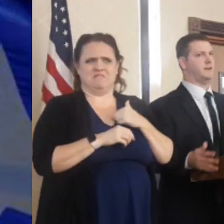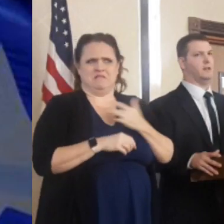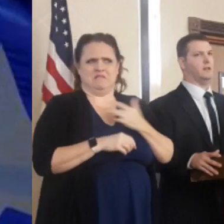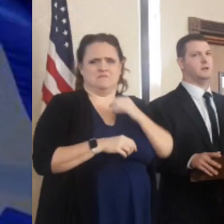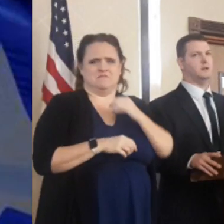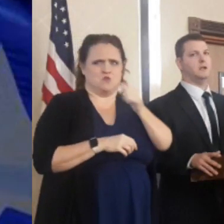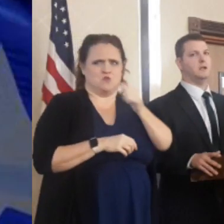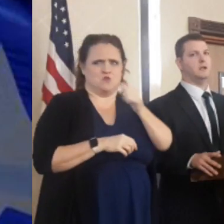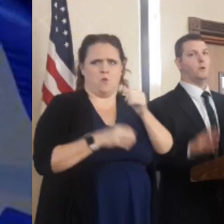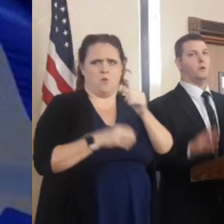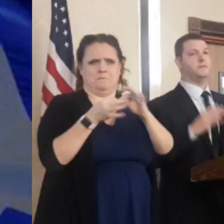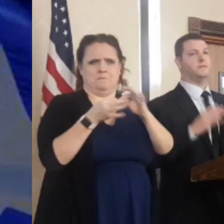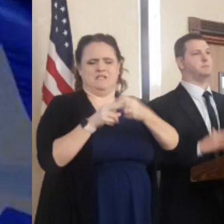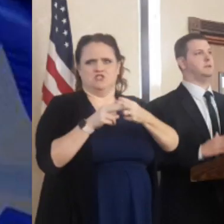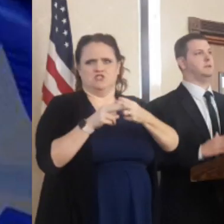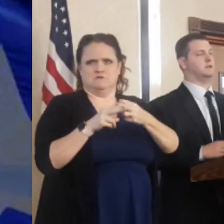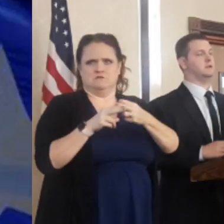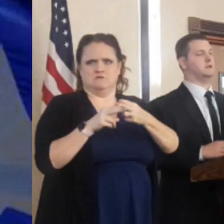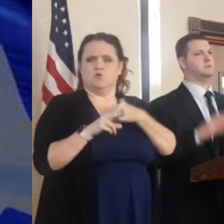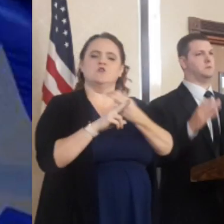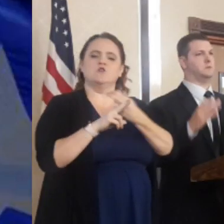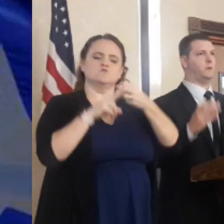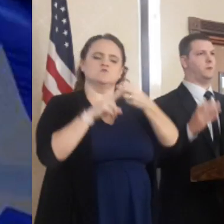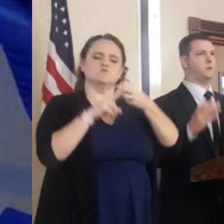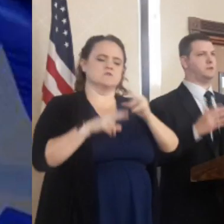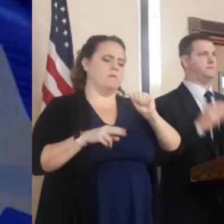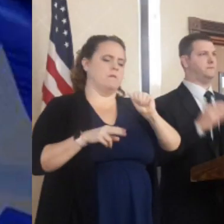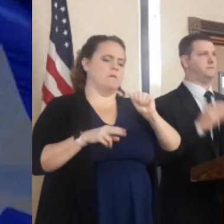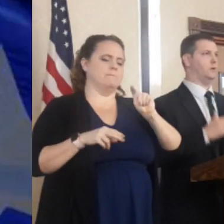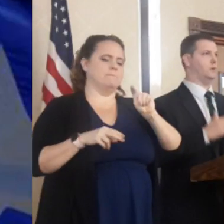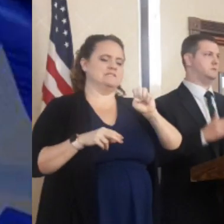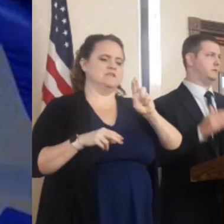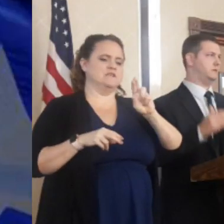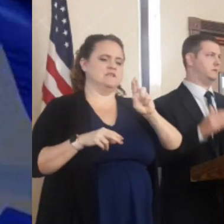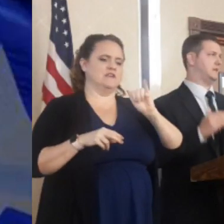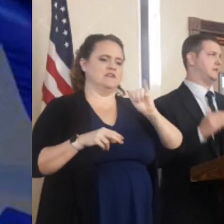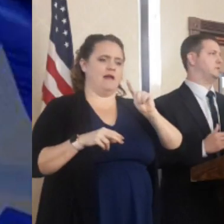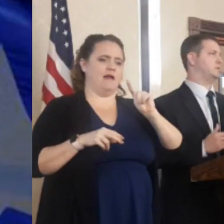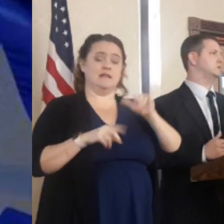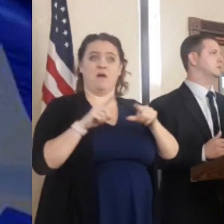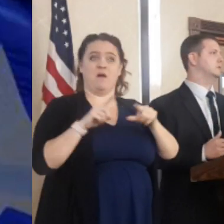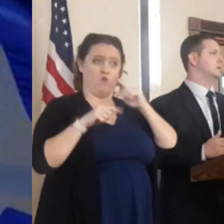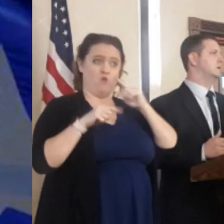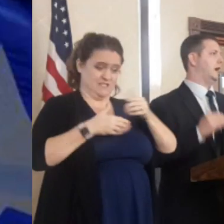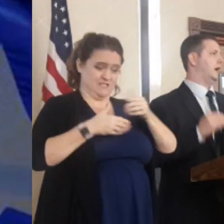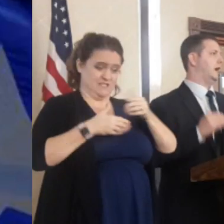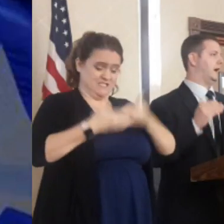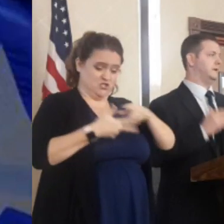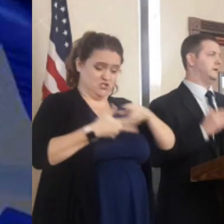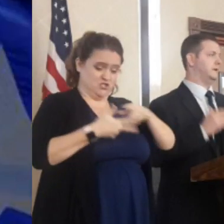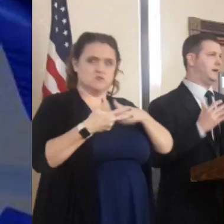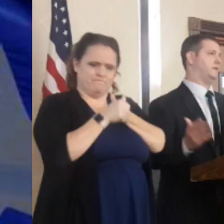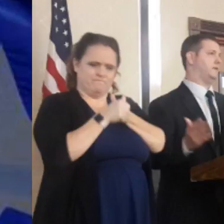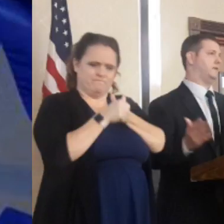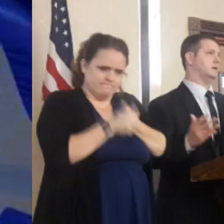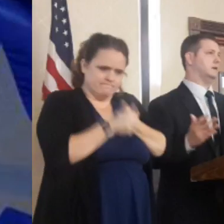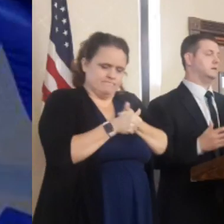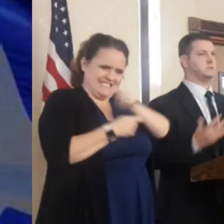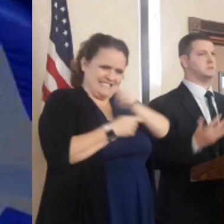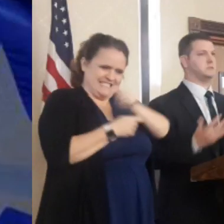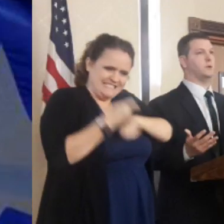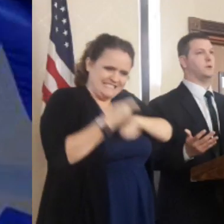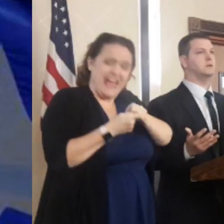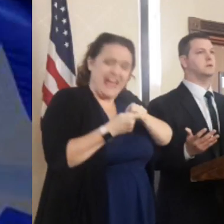materiality. With these procedures, we actually follow it to the exact procedure. And any finding gets